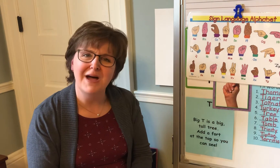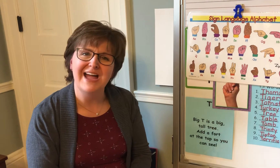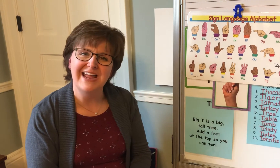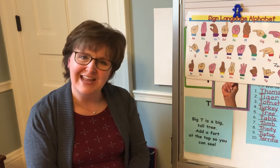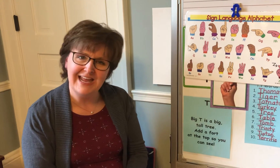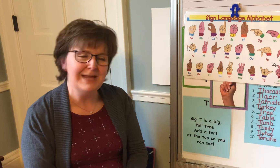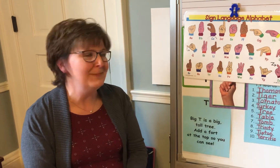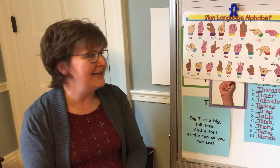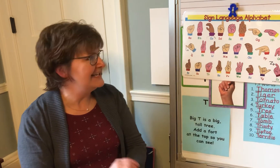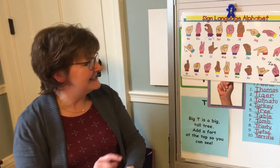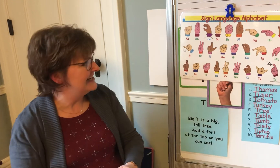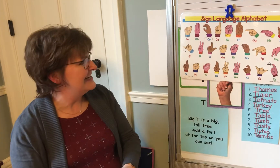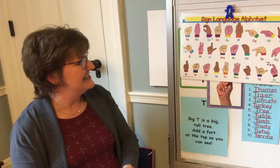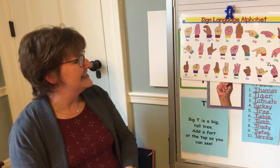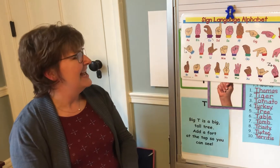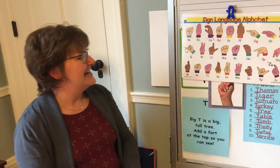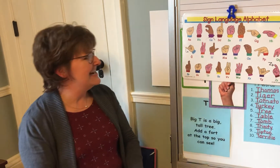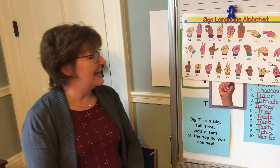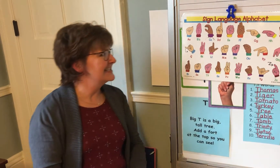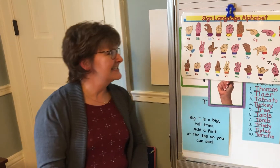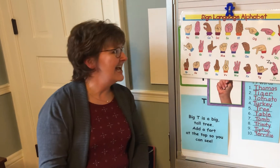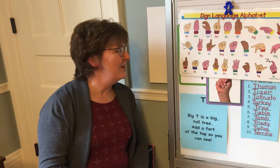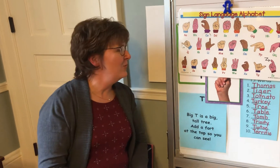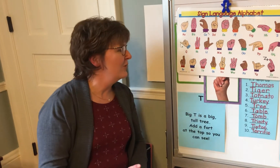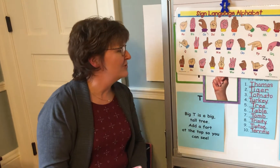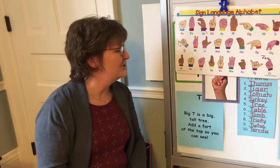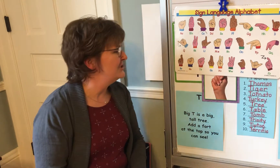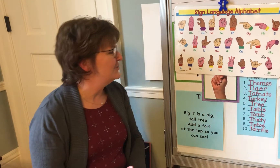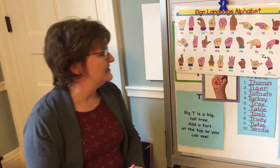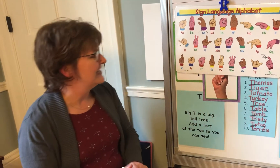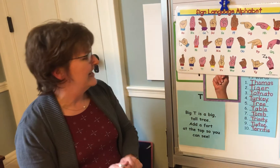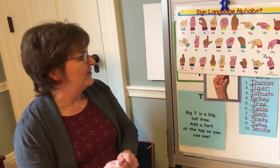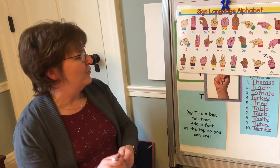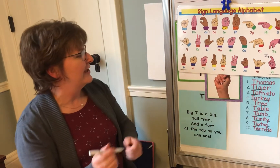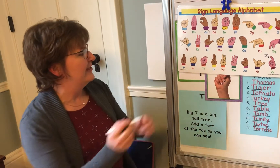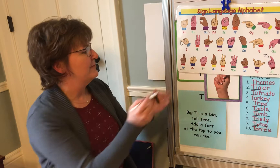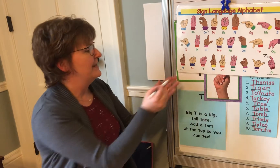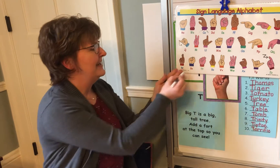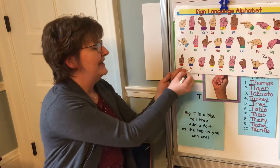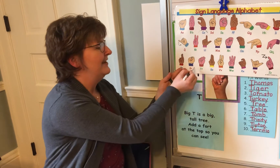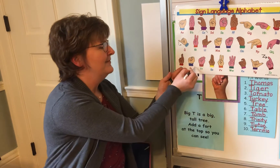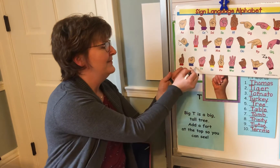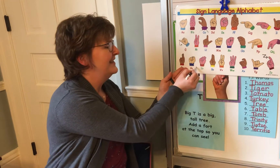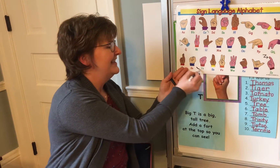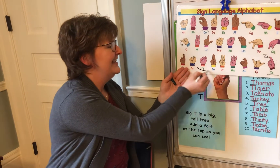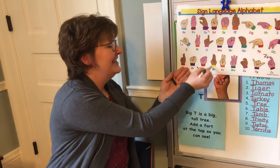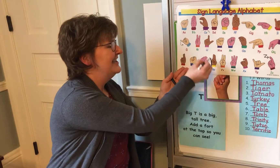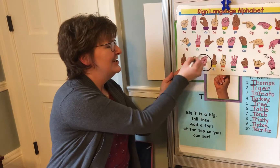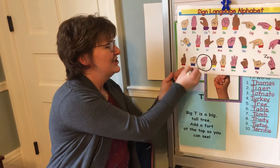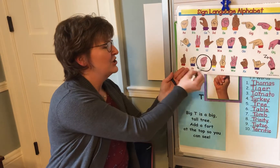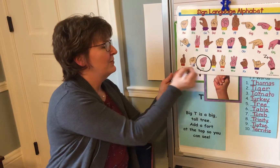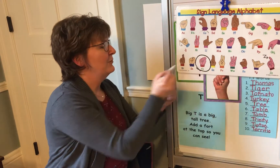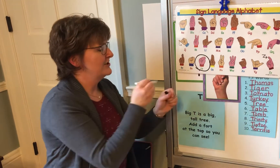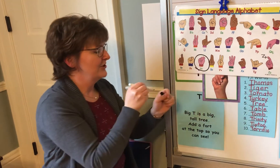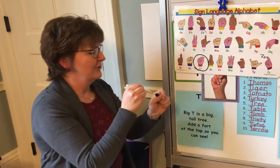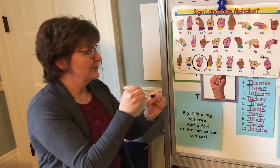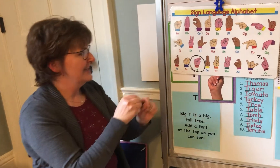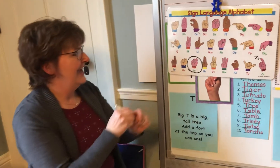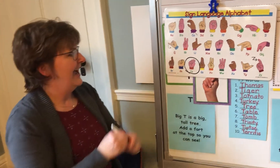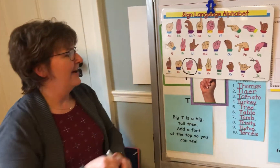my ABCs. Next time, won't you sing with me? Show me, boys and girls, how to